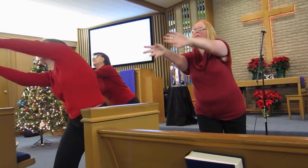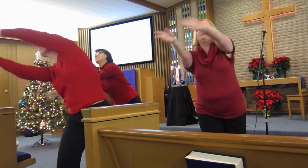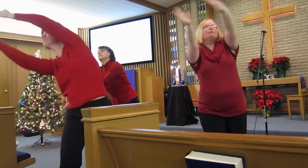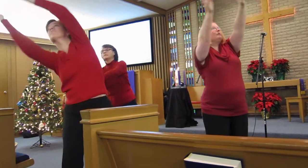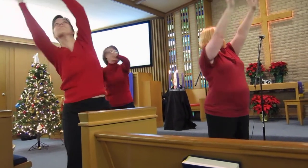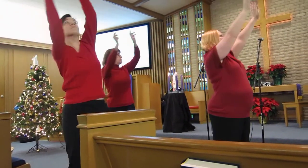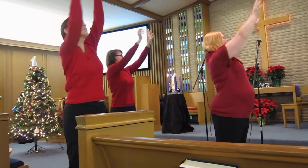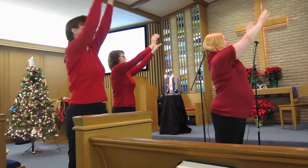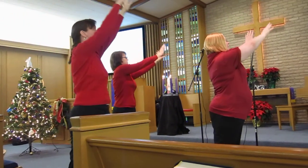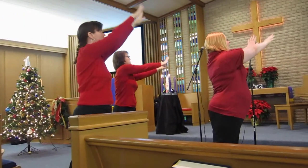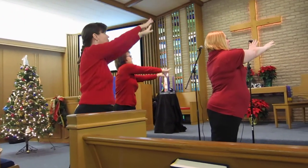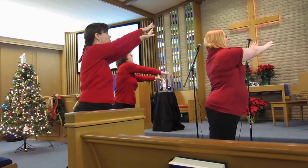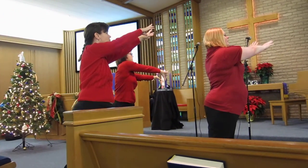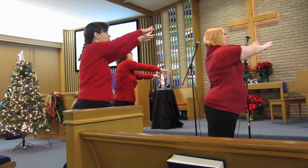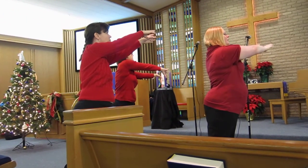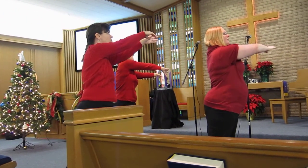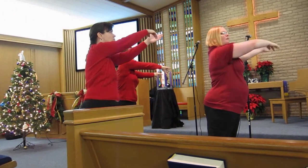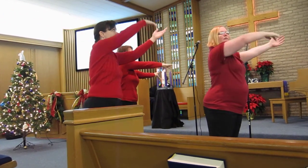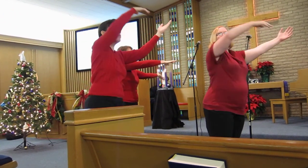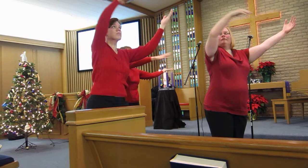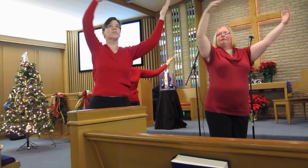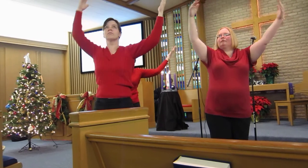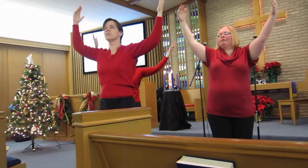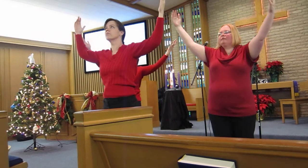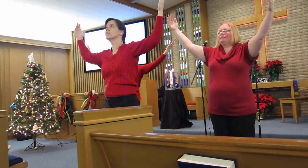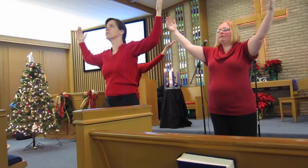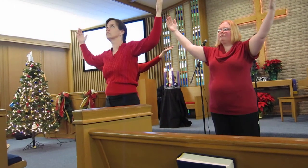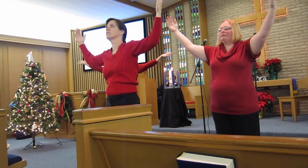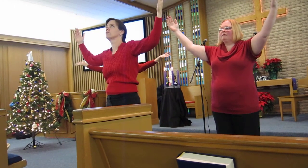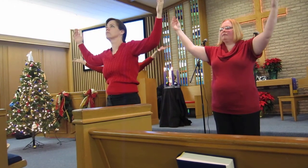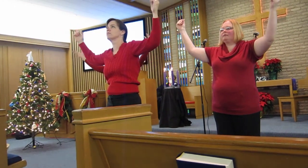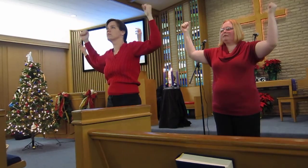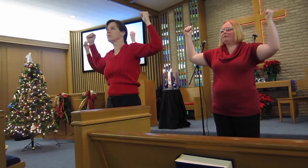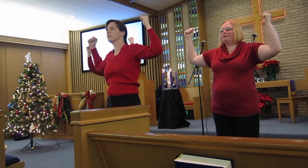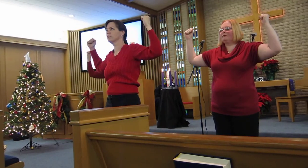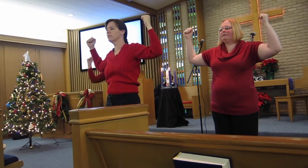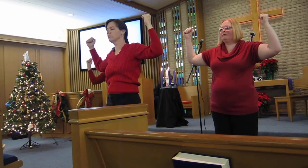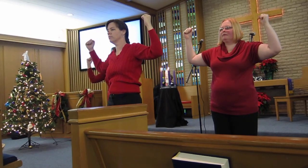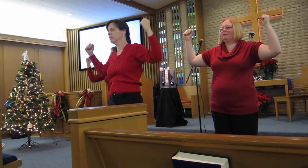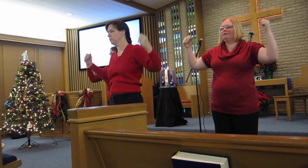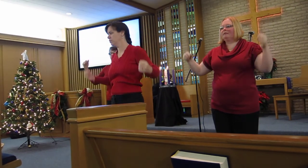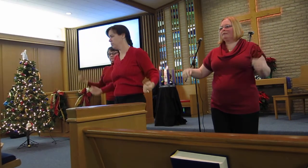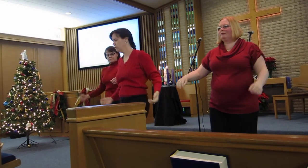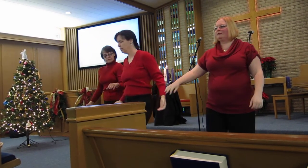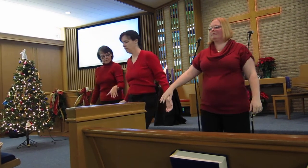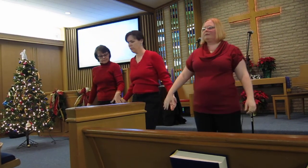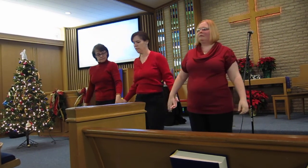from evil. For thine is the kingdom, and the power, and the glory, forever.